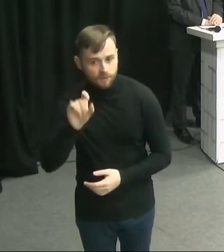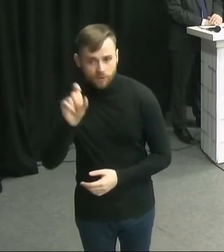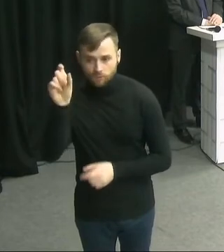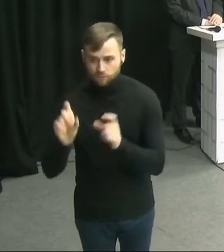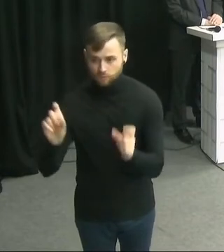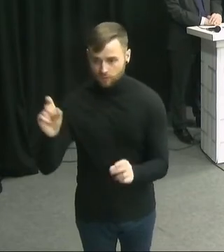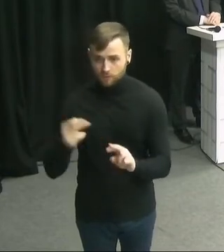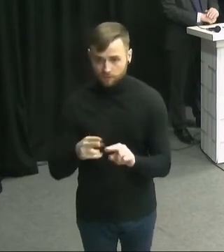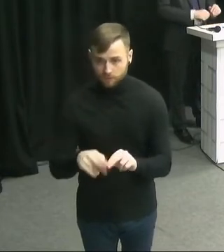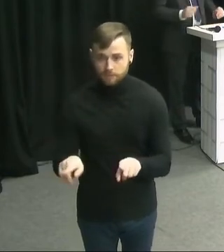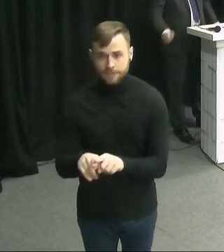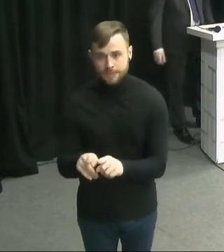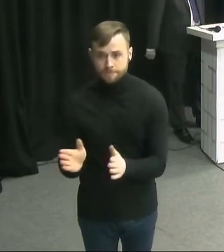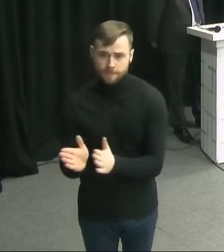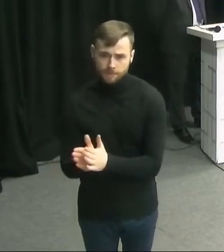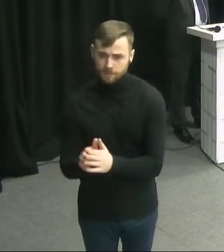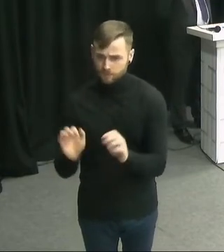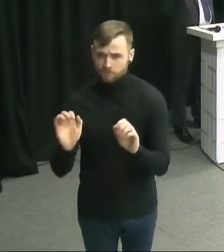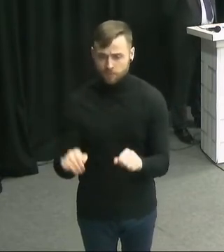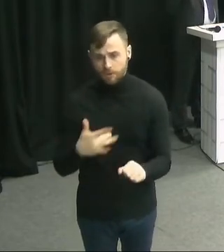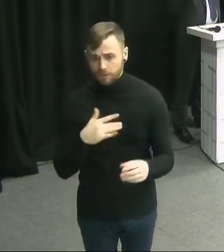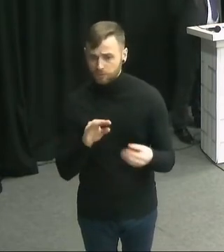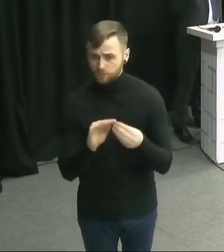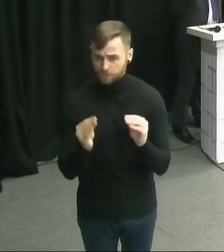Maybe the council could also do a bit more,